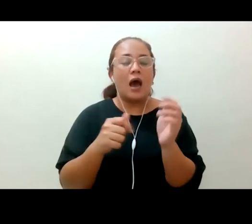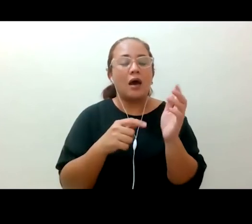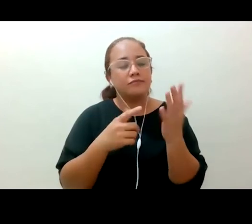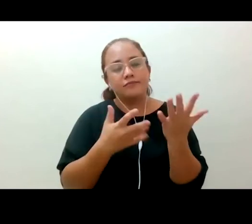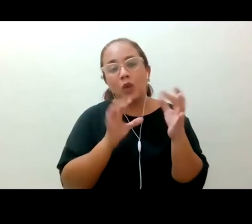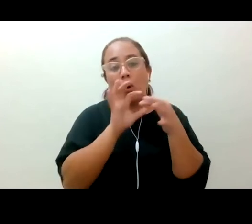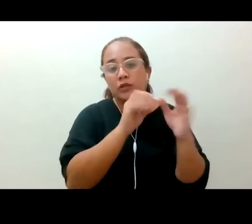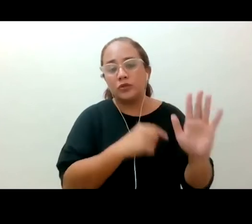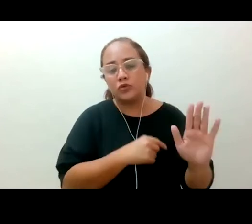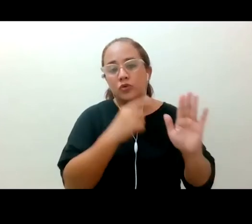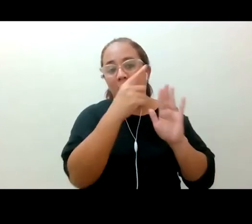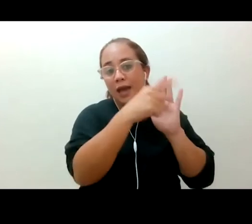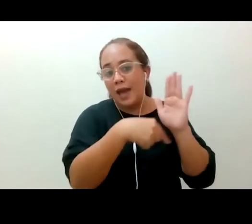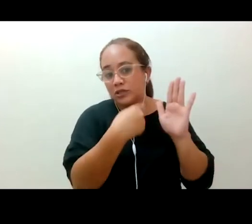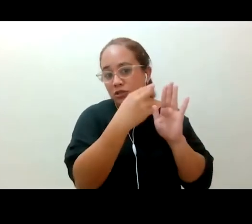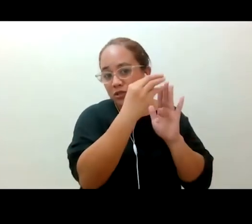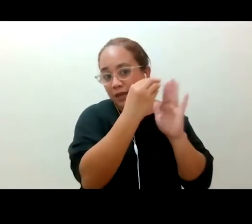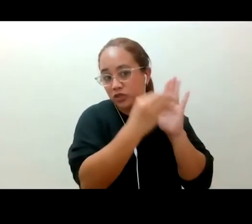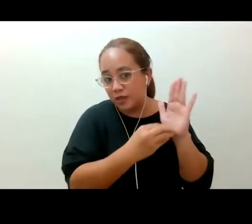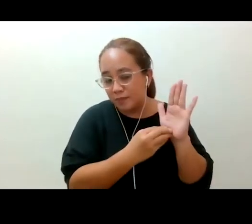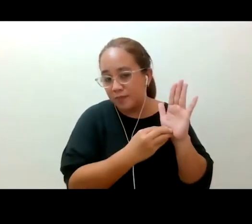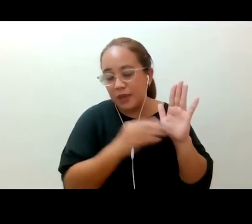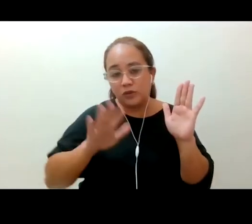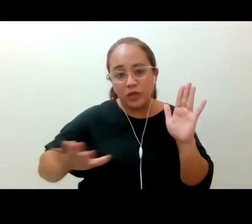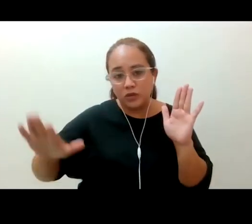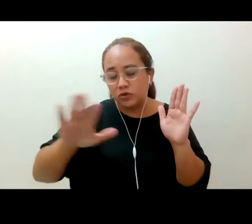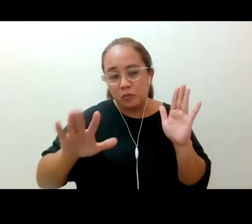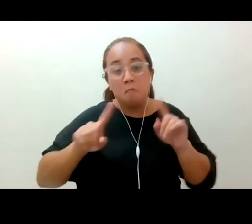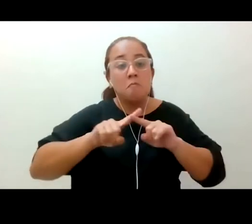location. But the main thing is to get everything labeled first.